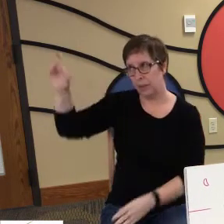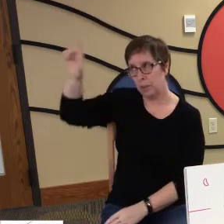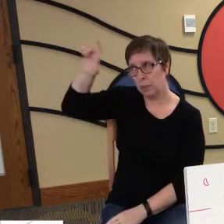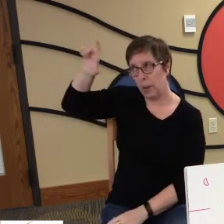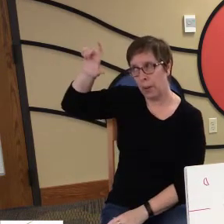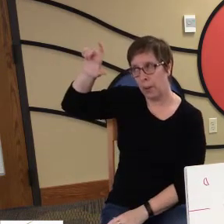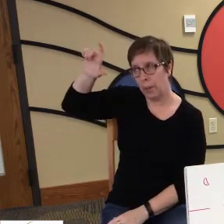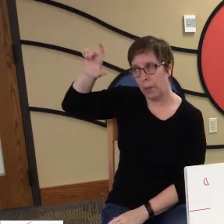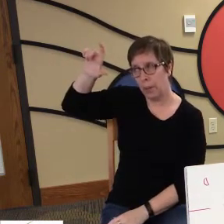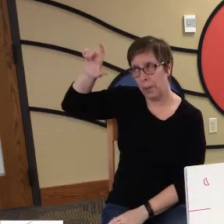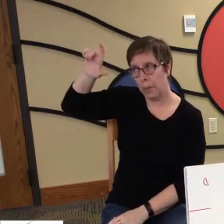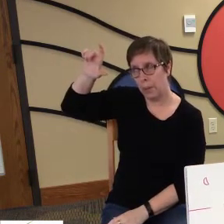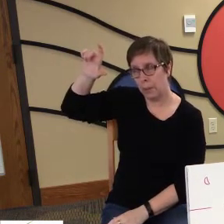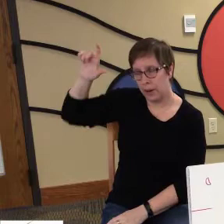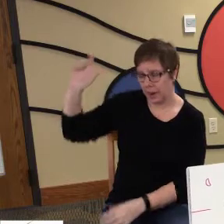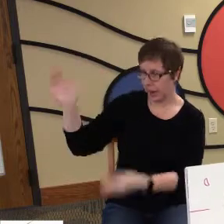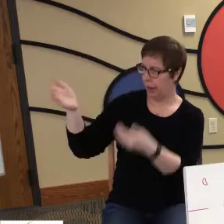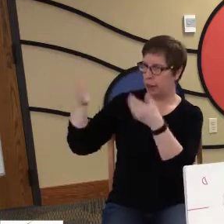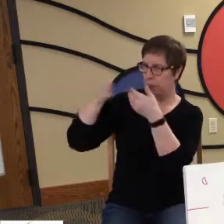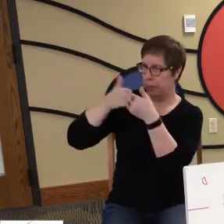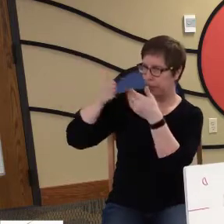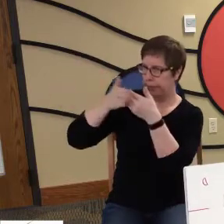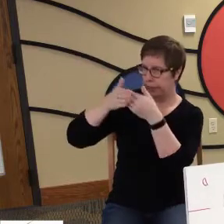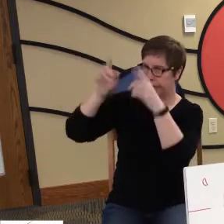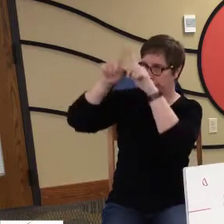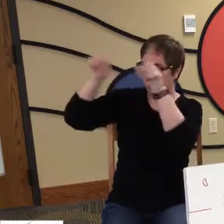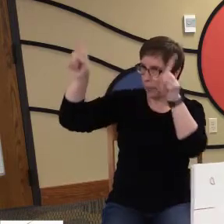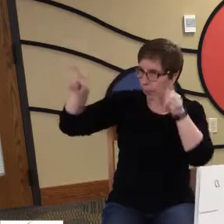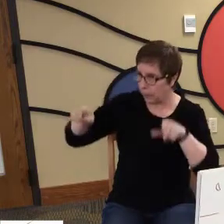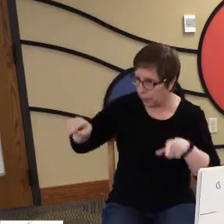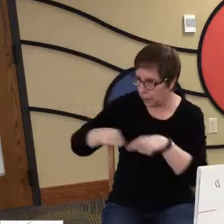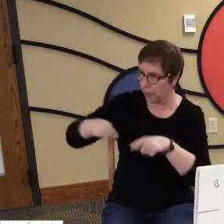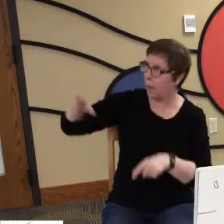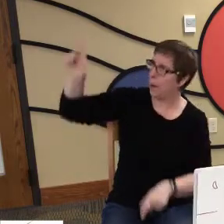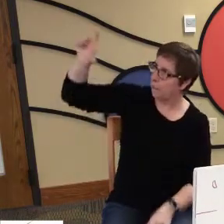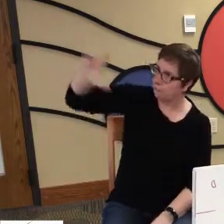it was always right around the moon.